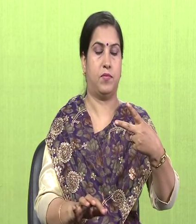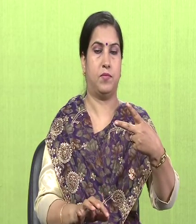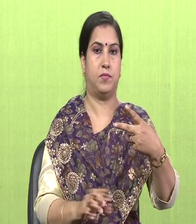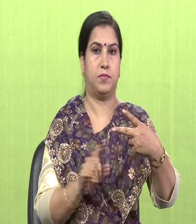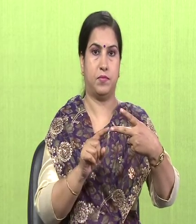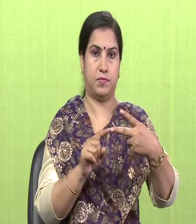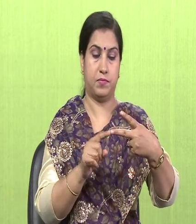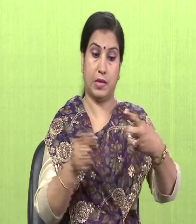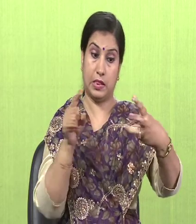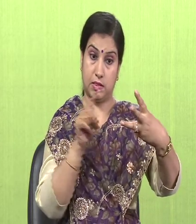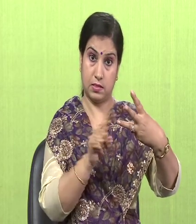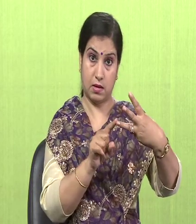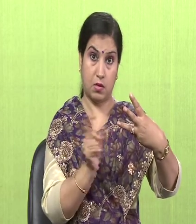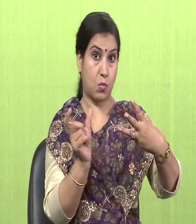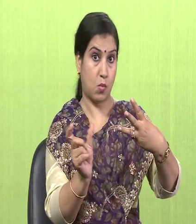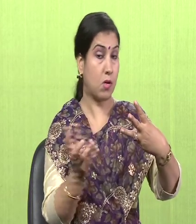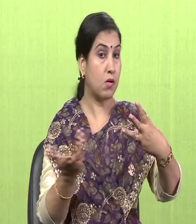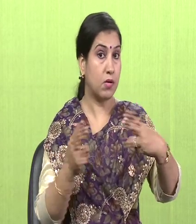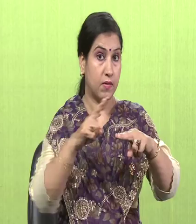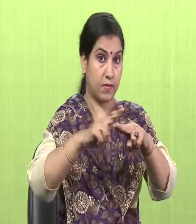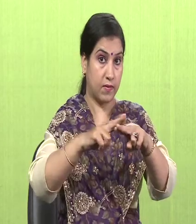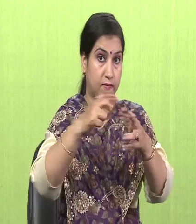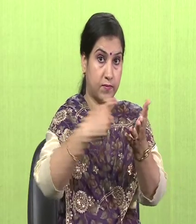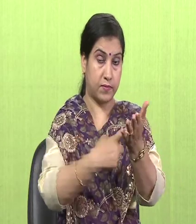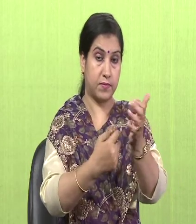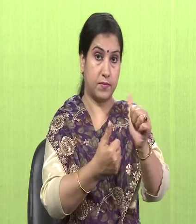The third term is fraternity.